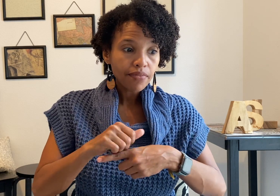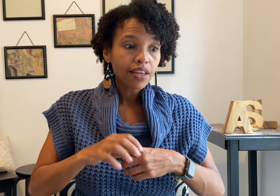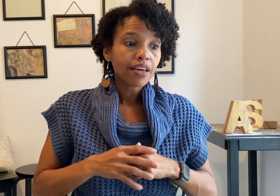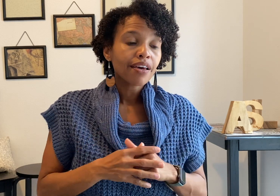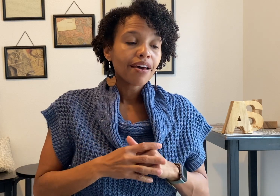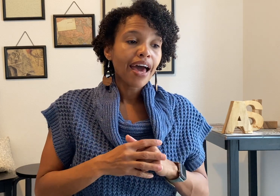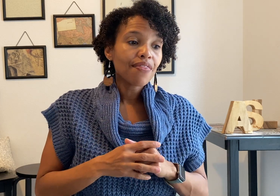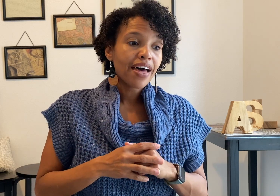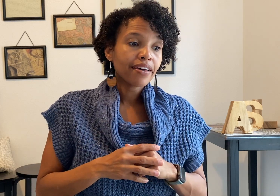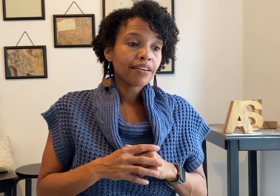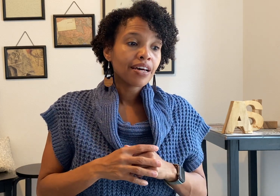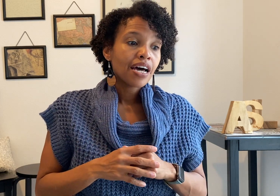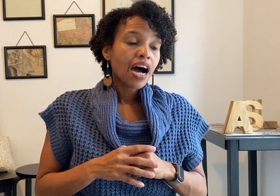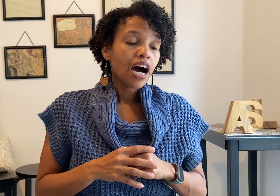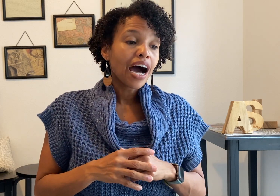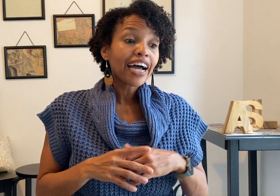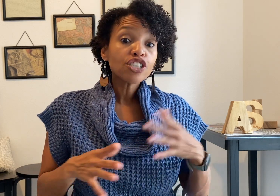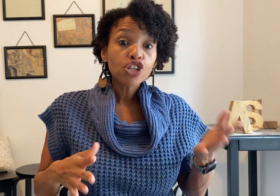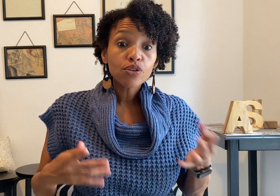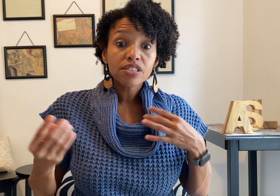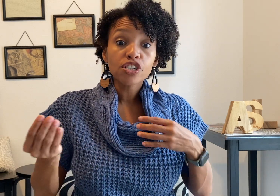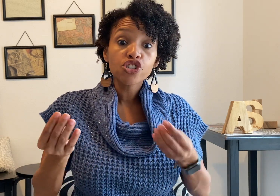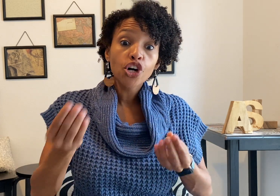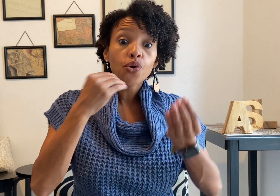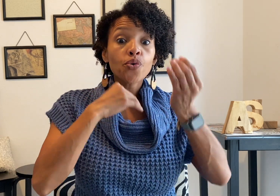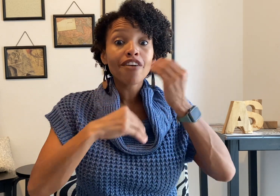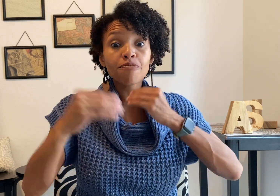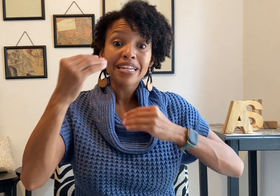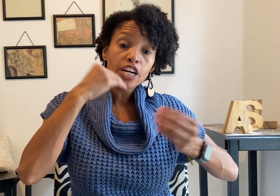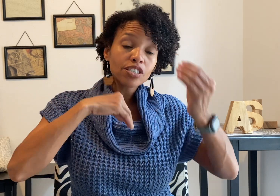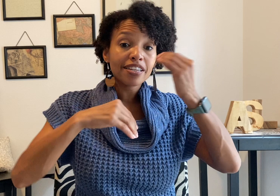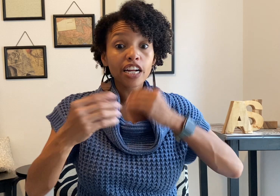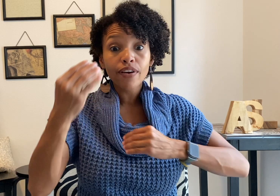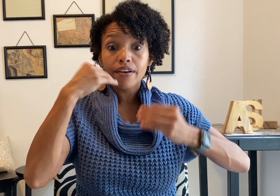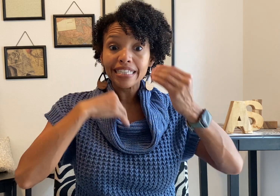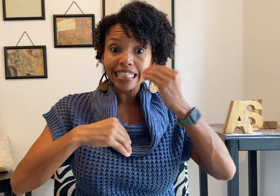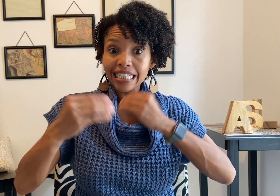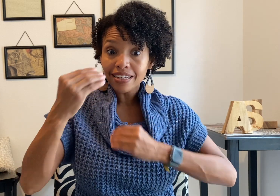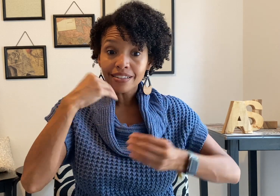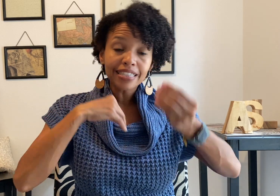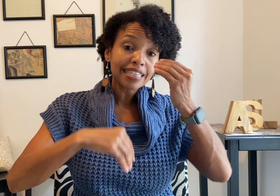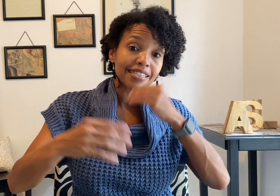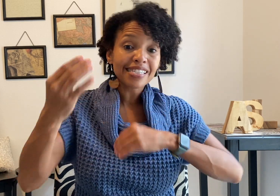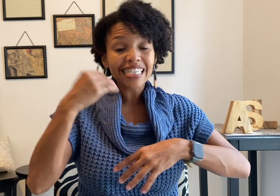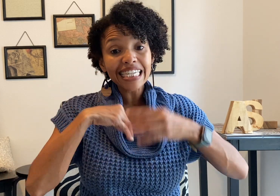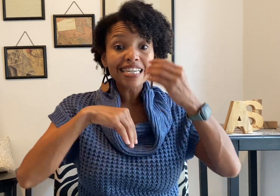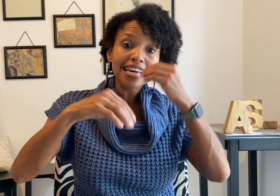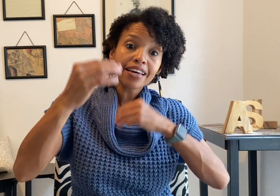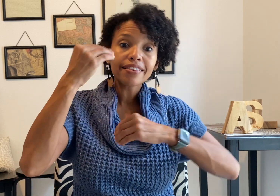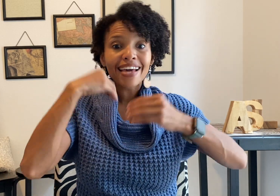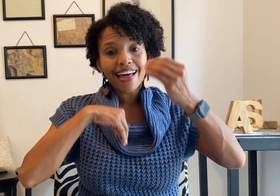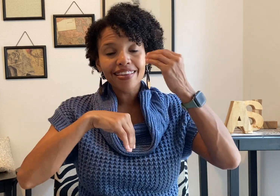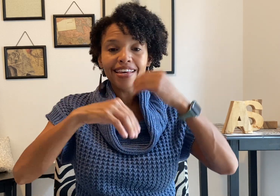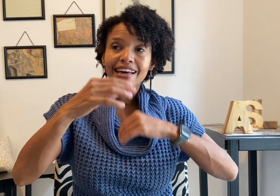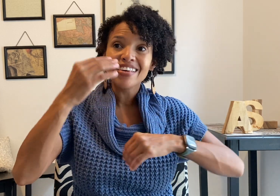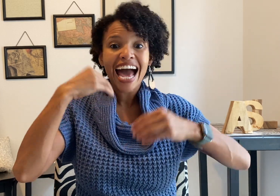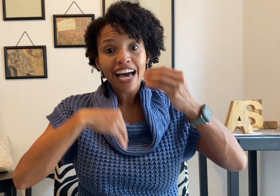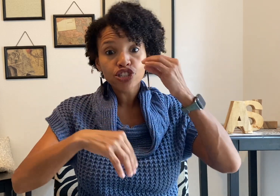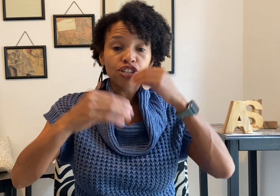And then I chose to show everybody sitting around eating This is eating, the action